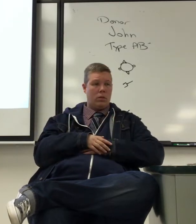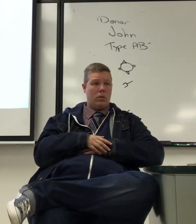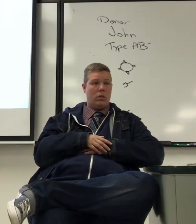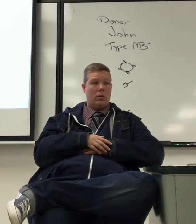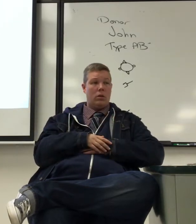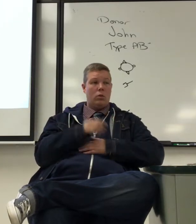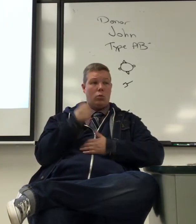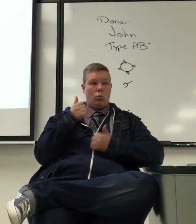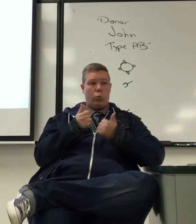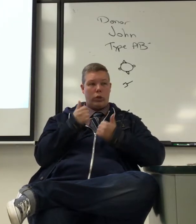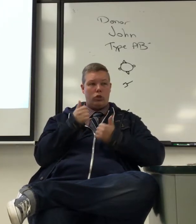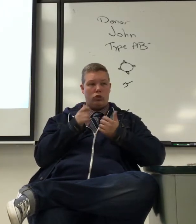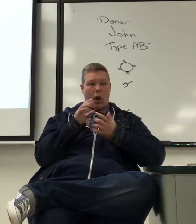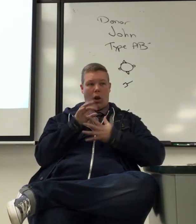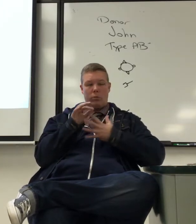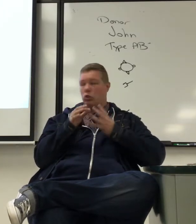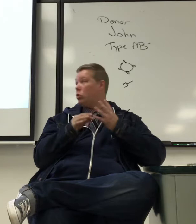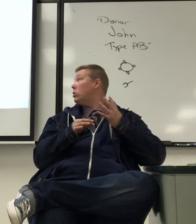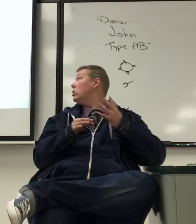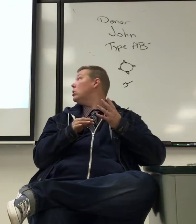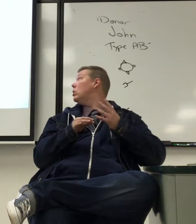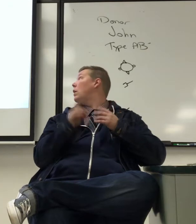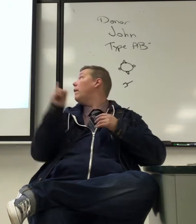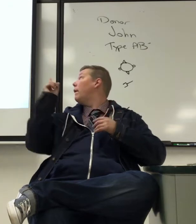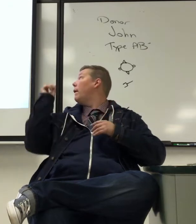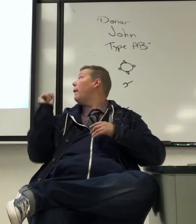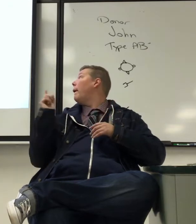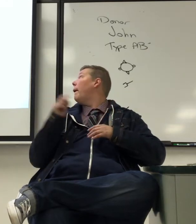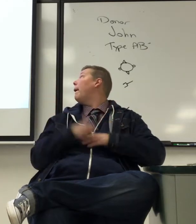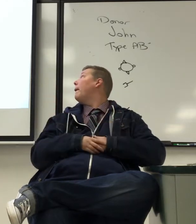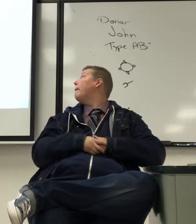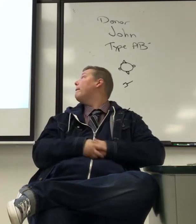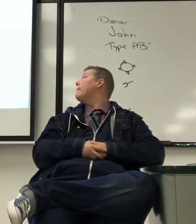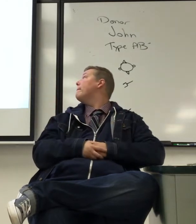Which choice is correct? A, B, C, or D there?